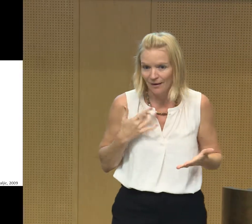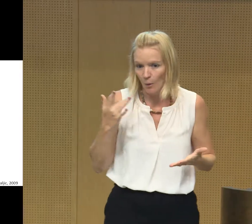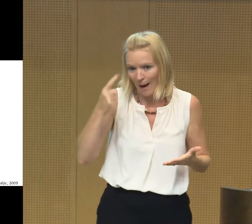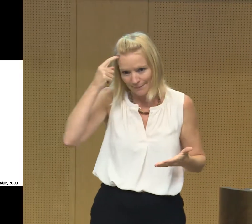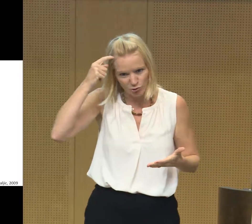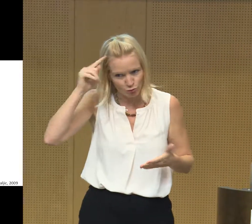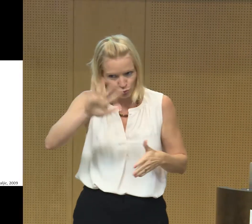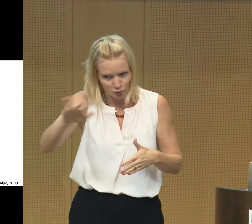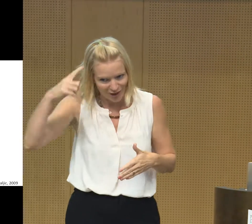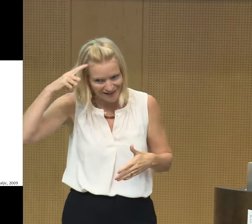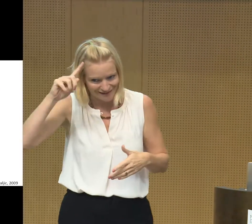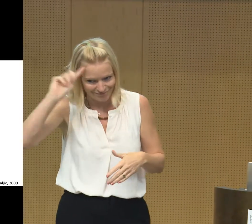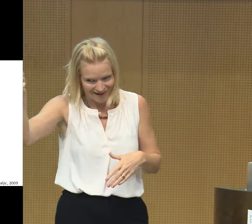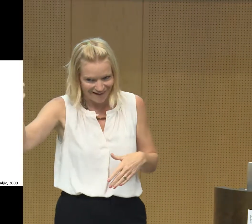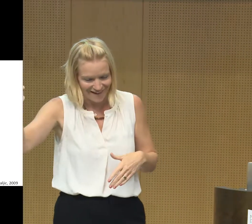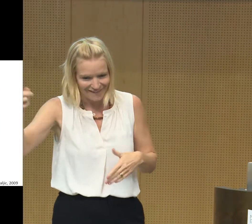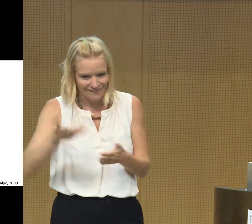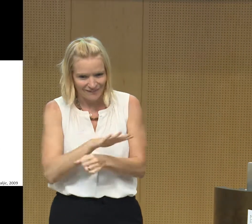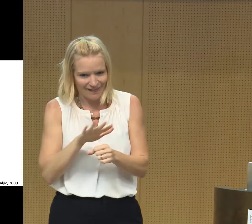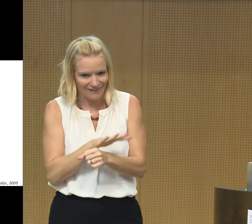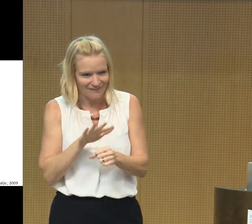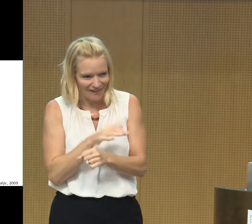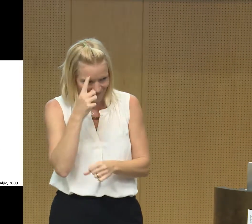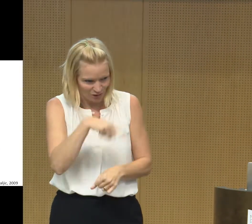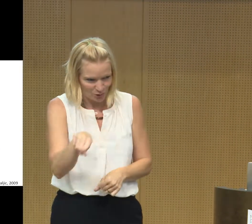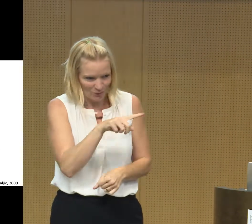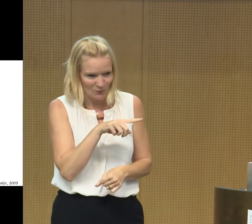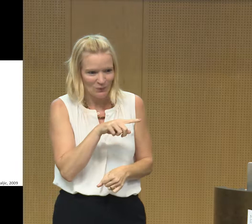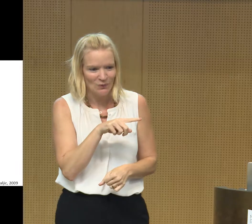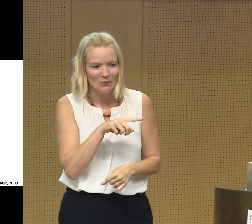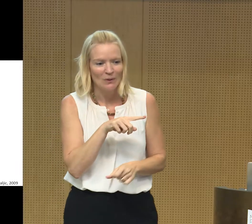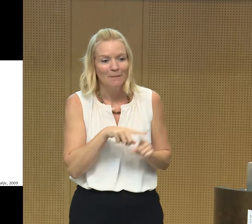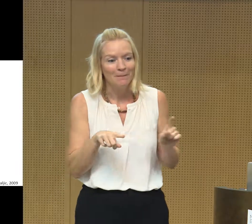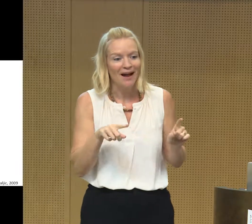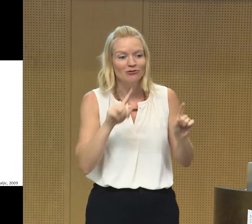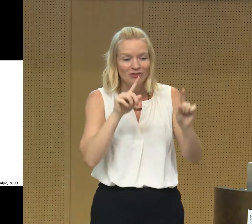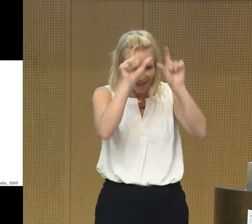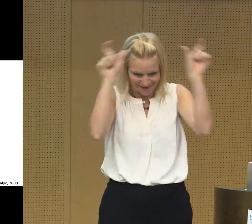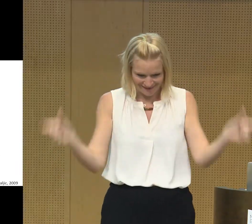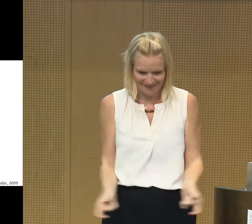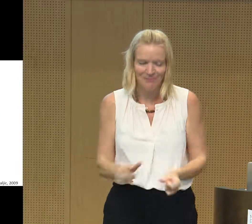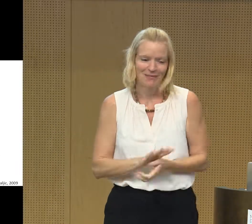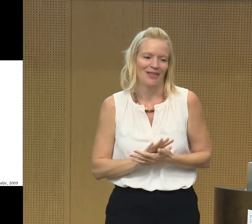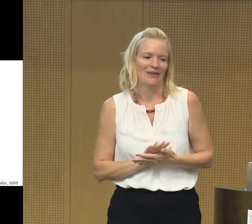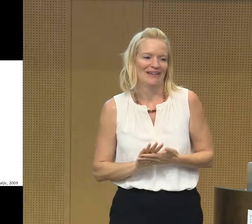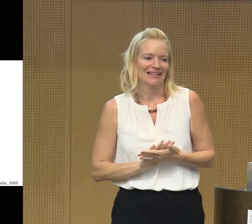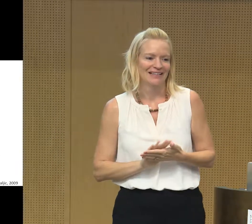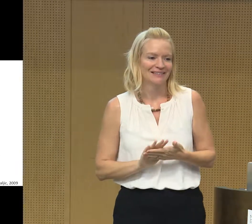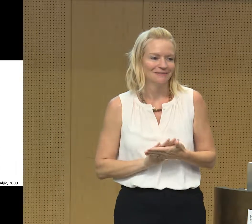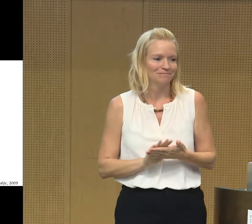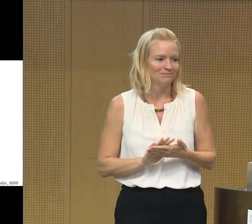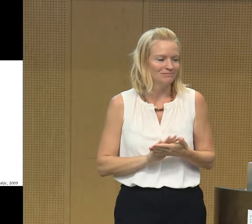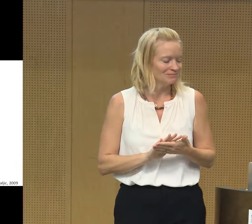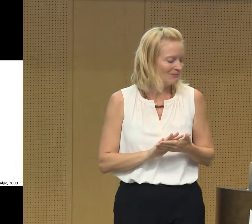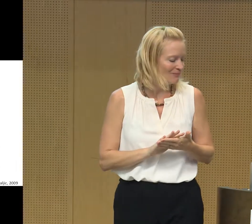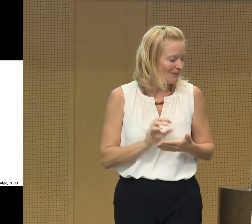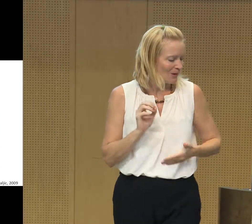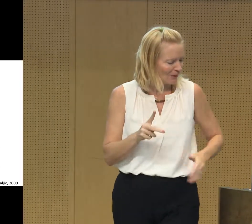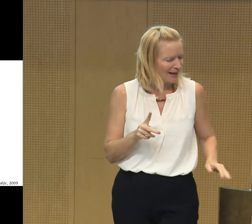peripheral level, it's 12 times blurrier than the most clear. And we don't really realize that because our brain fills in the blanks for us, but the vision there is actually